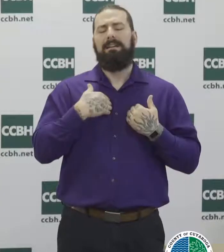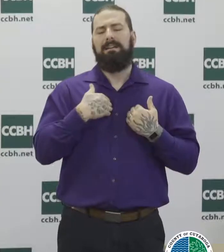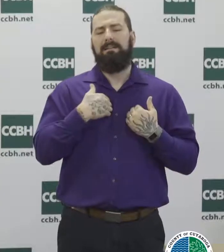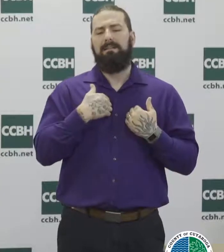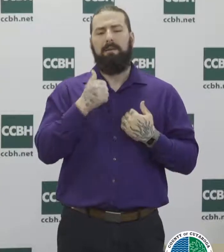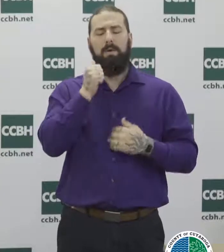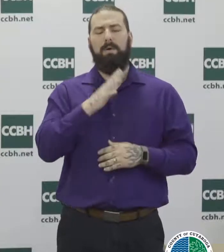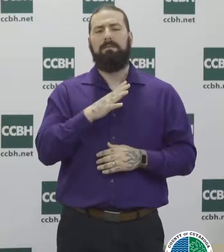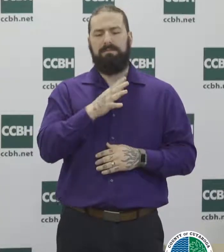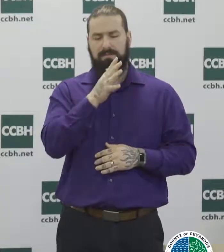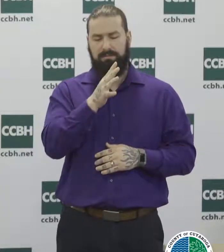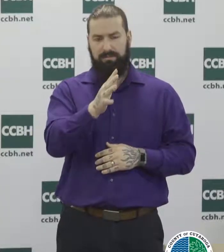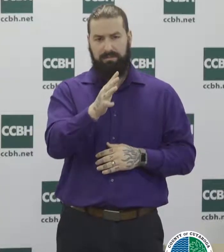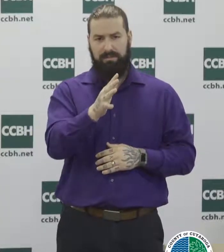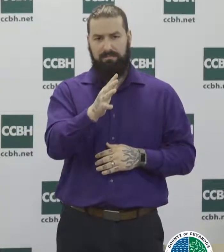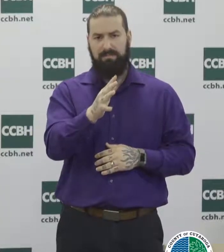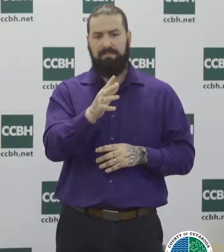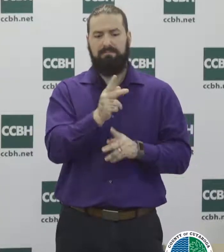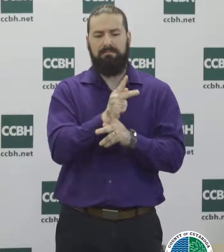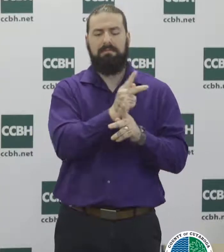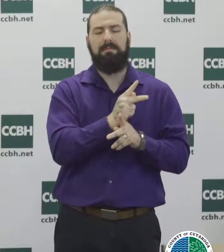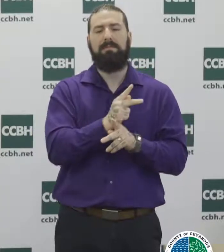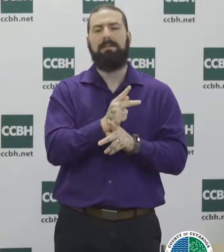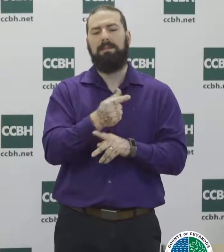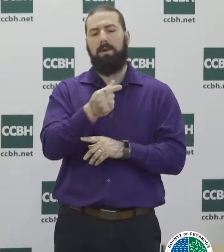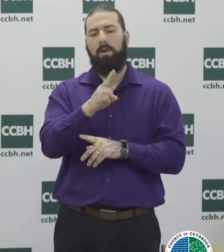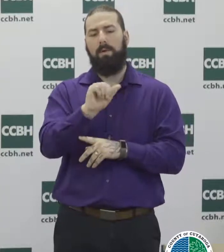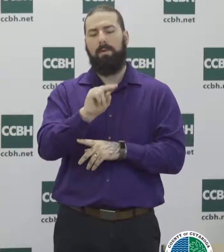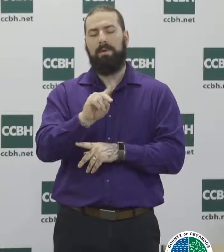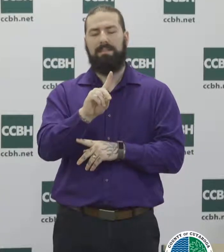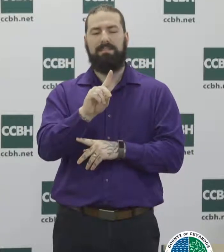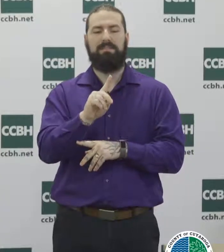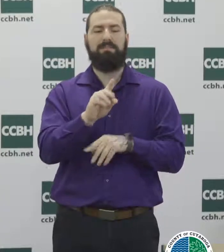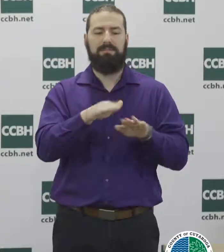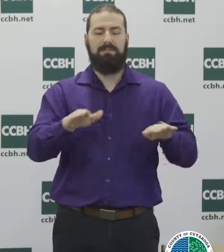grandchildren, ranging from ages 2 months to 7 years of age,